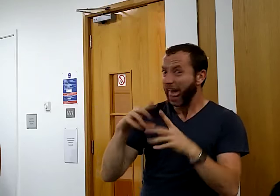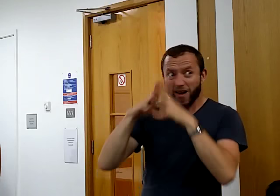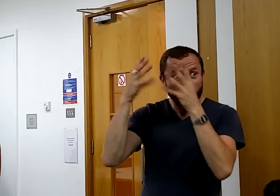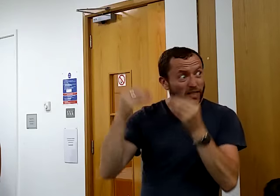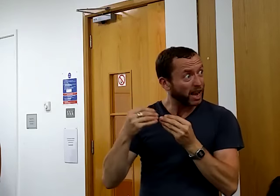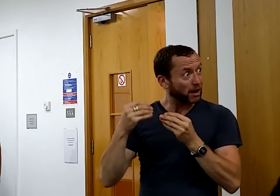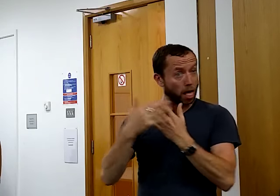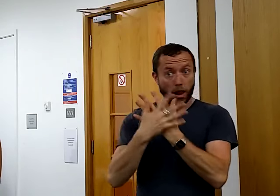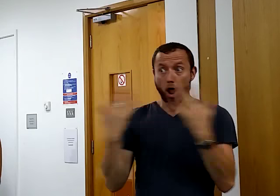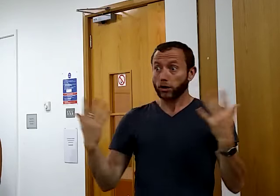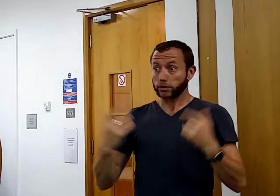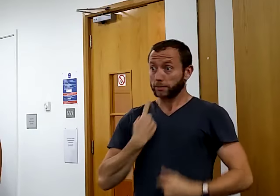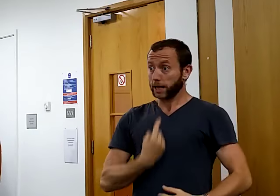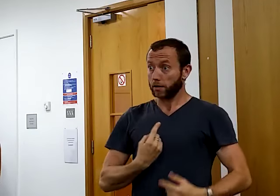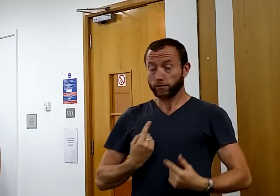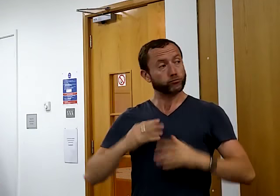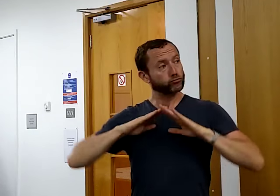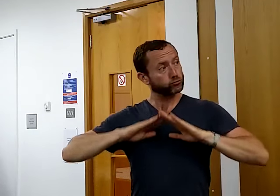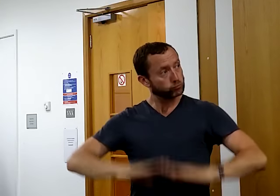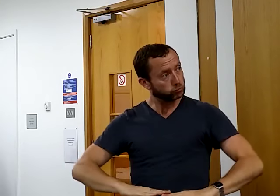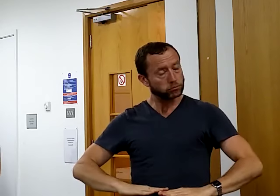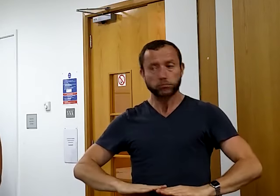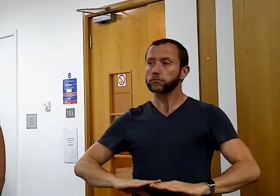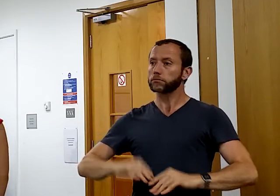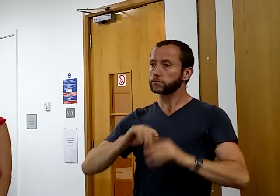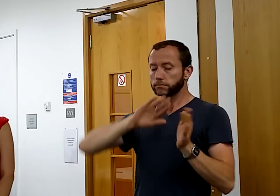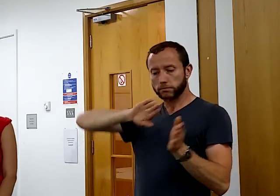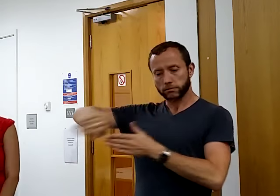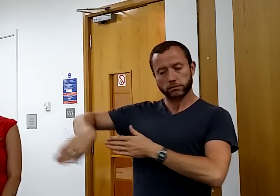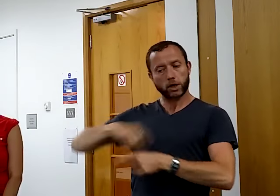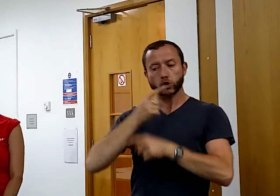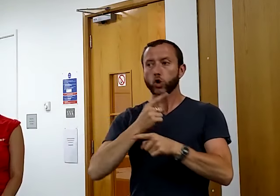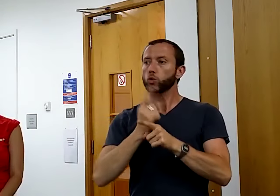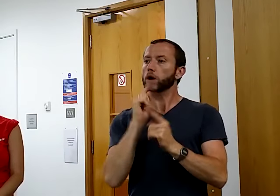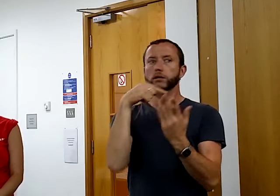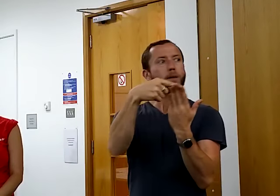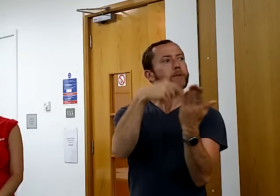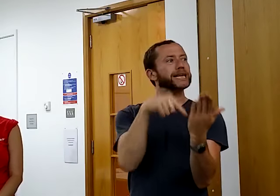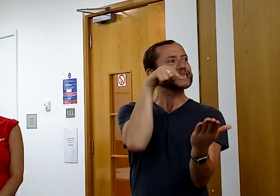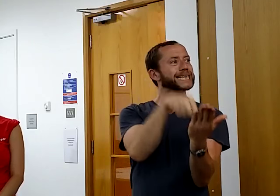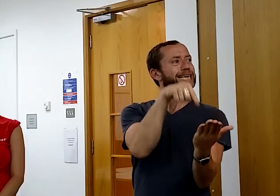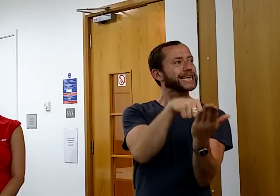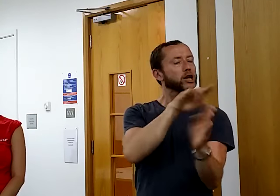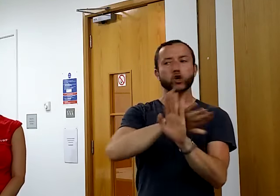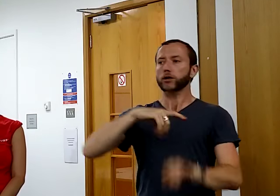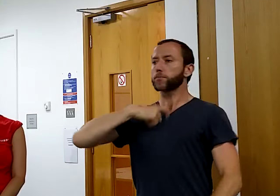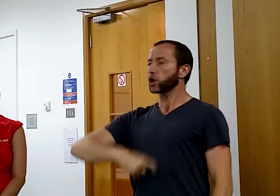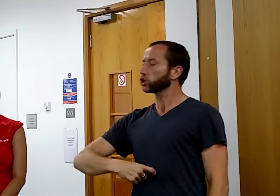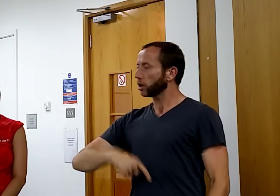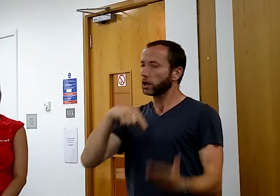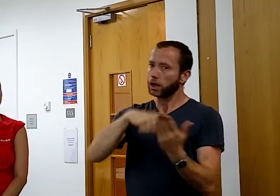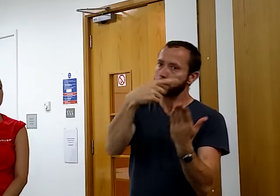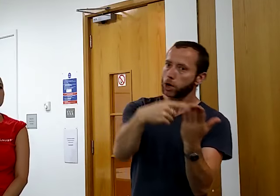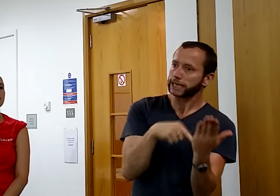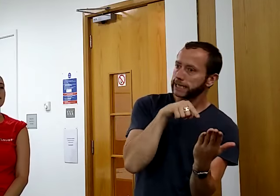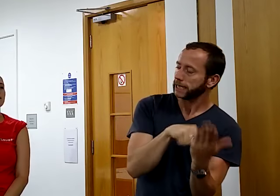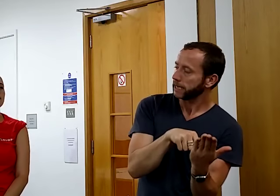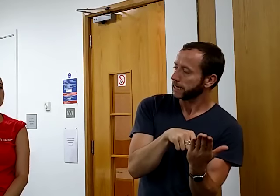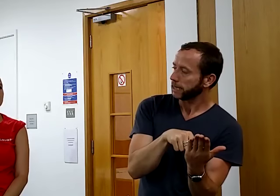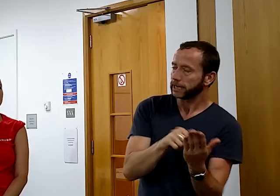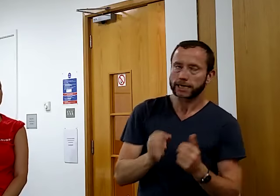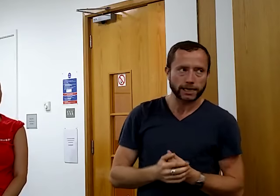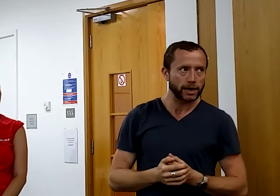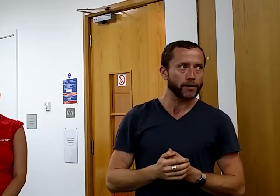misrepresented, and he keeps talking about the policy. Now, we have to admit